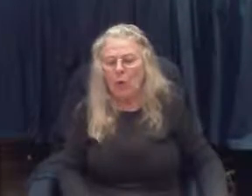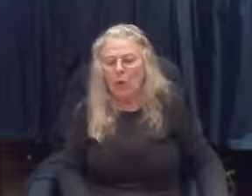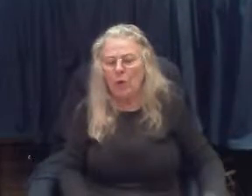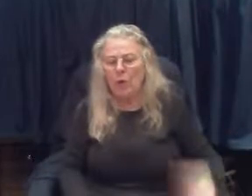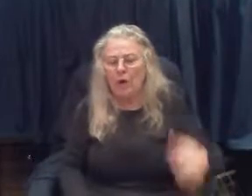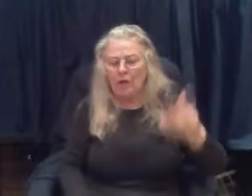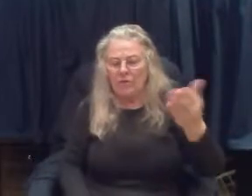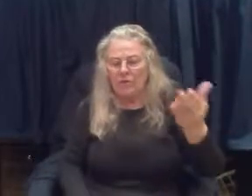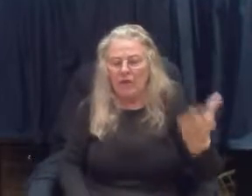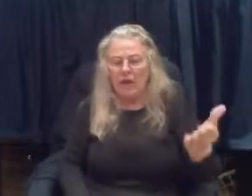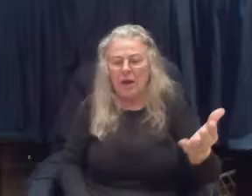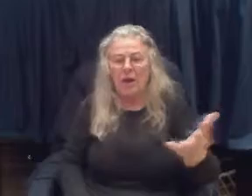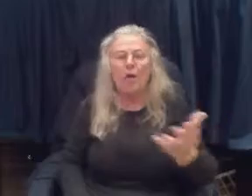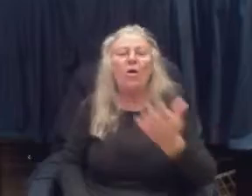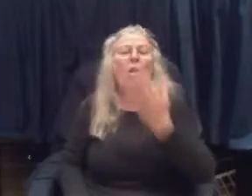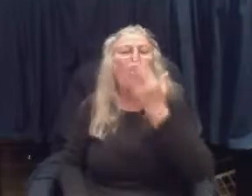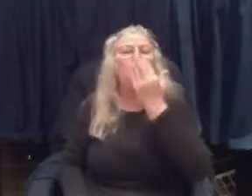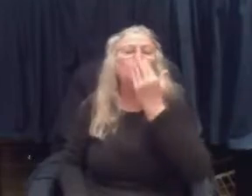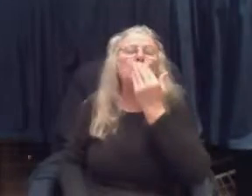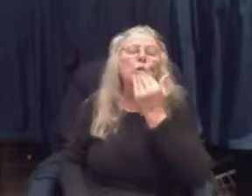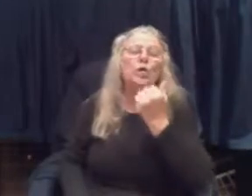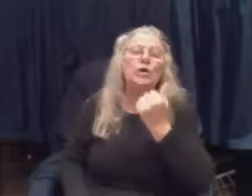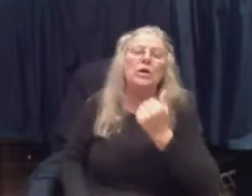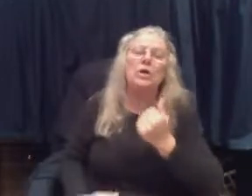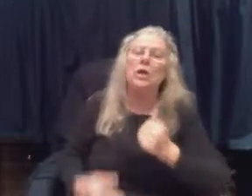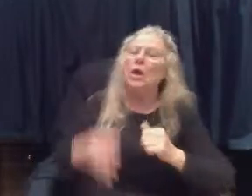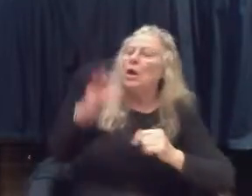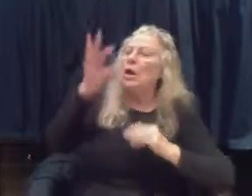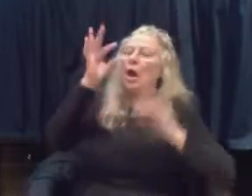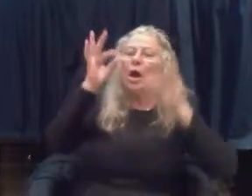Lord. There are sweet